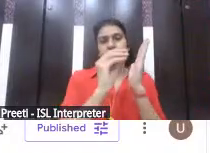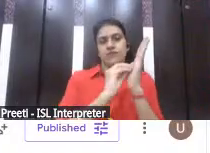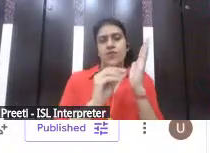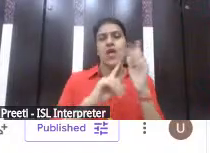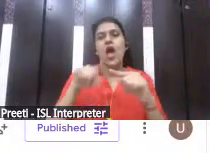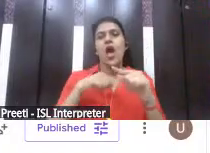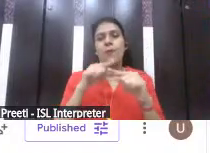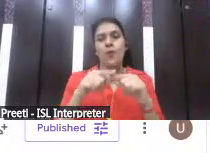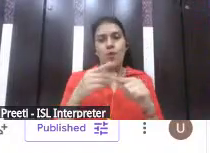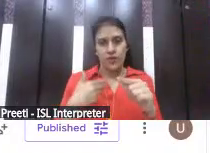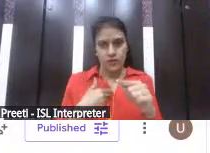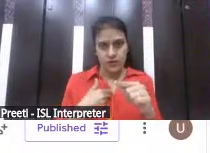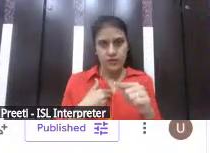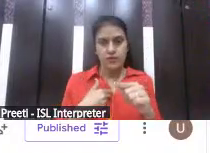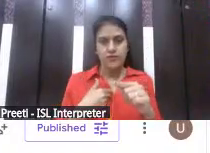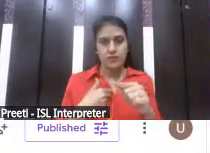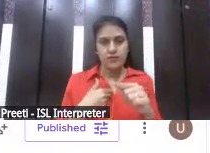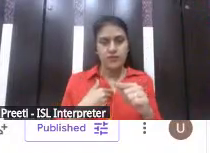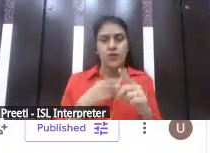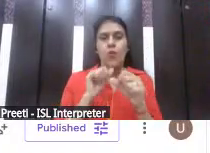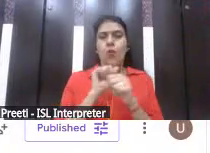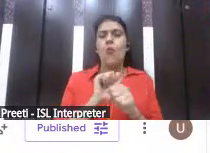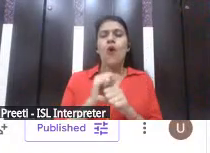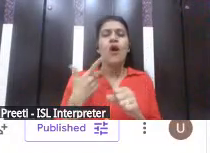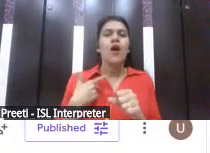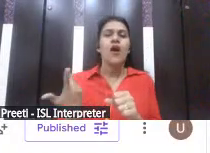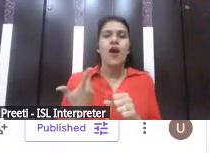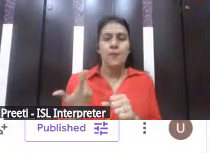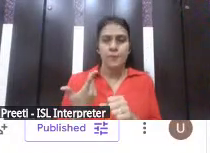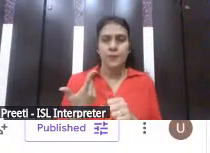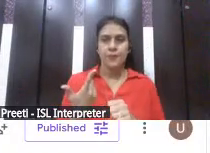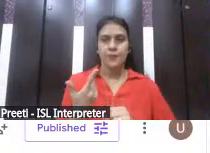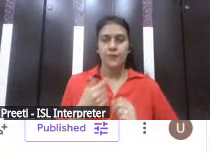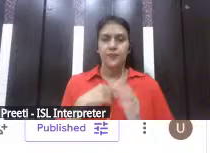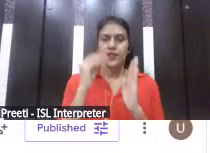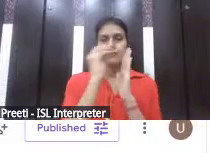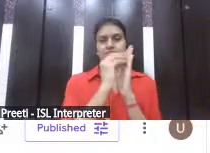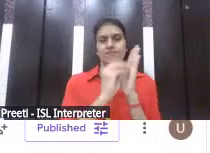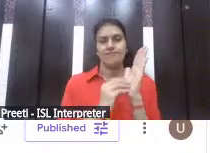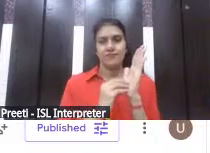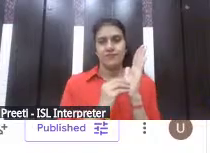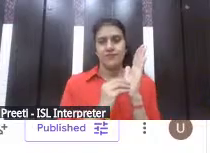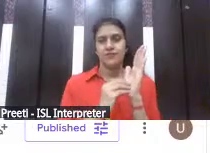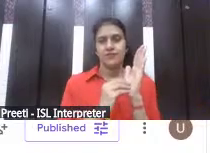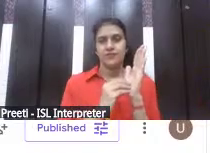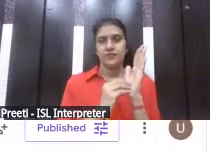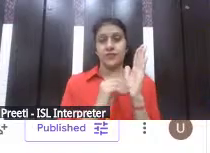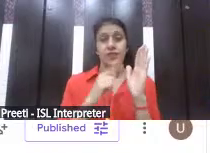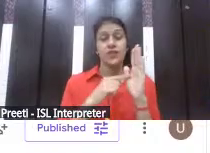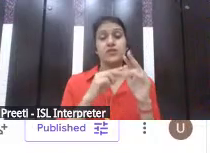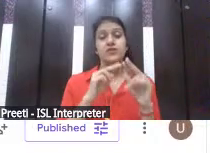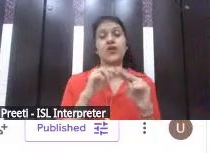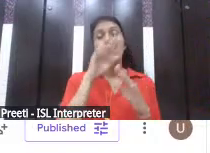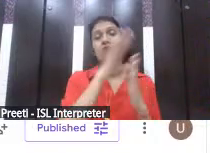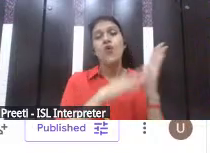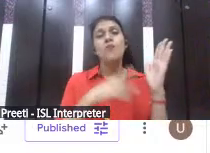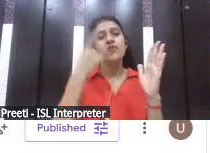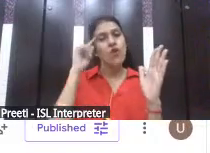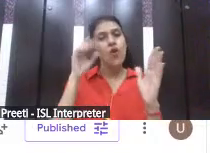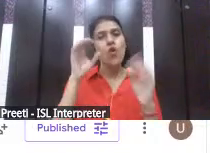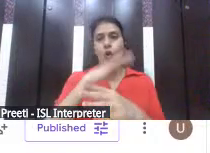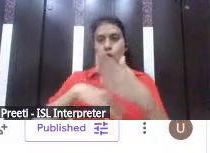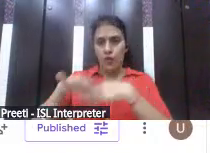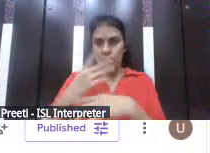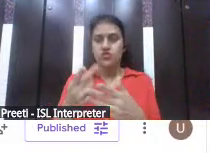about your own work. Since this form is about companies and organizations, it is asking